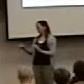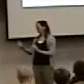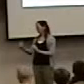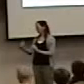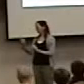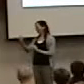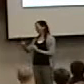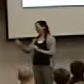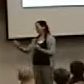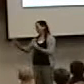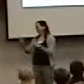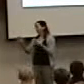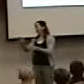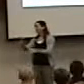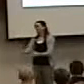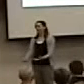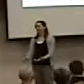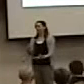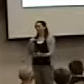doing.